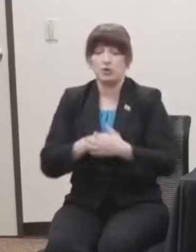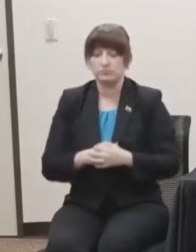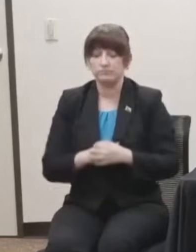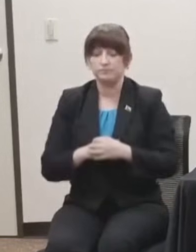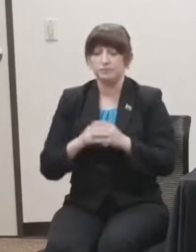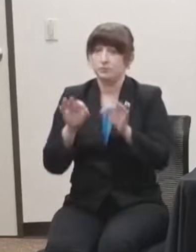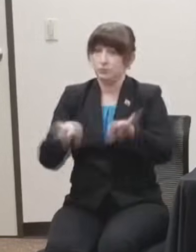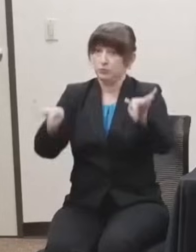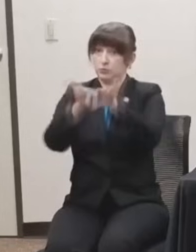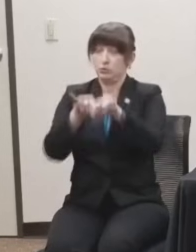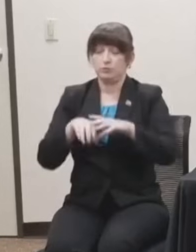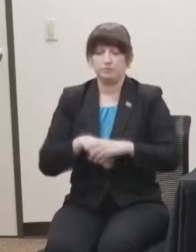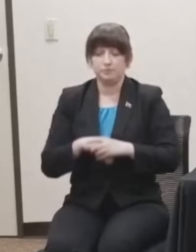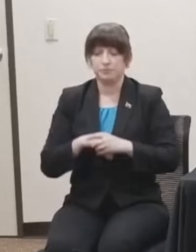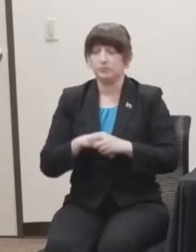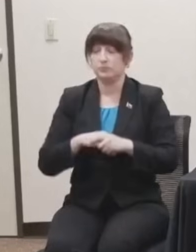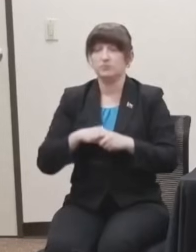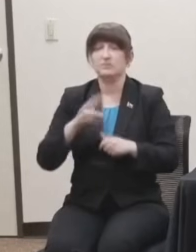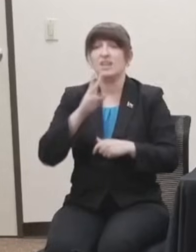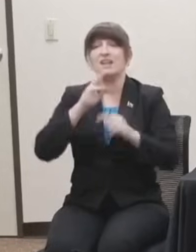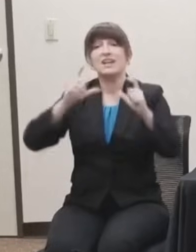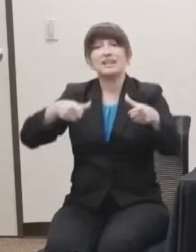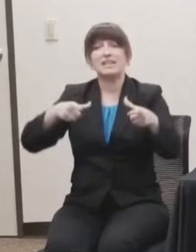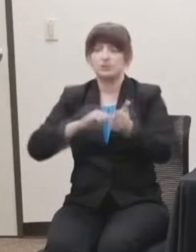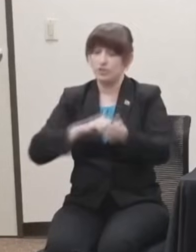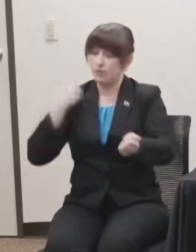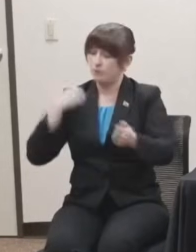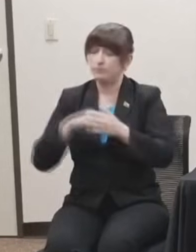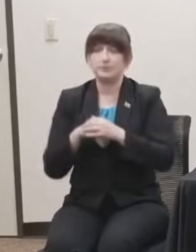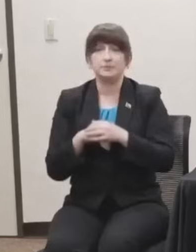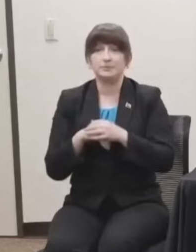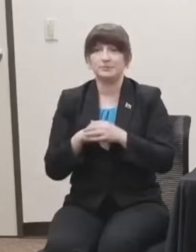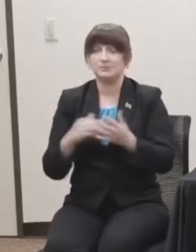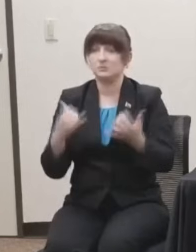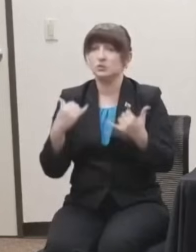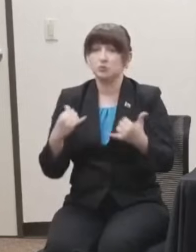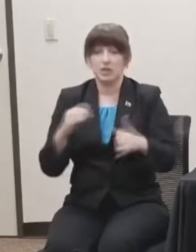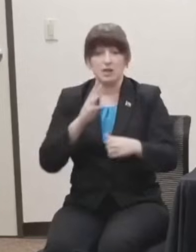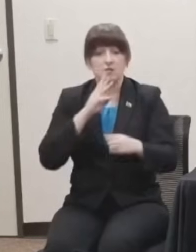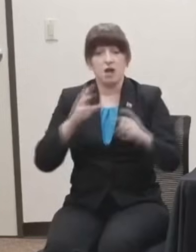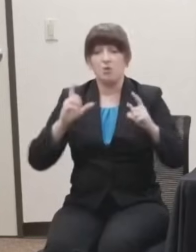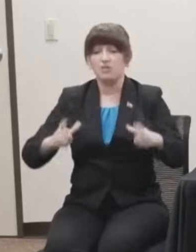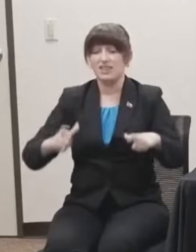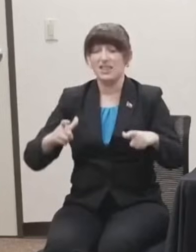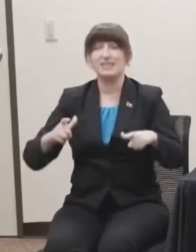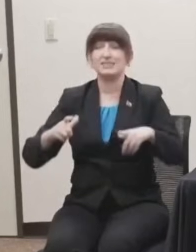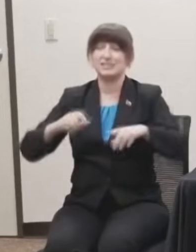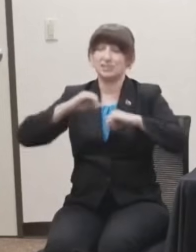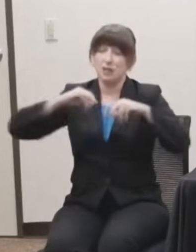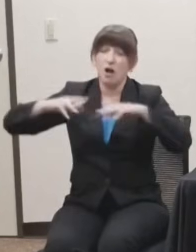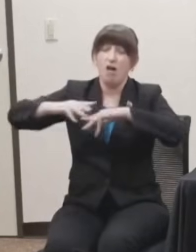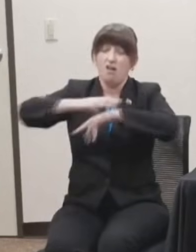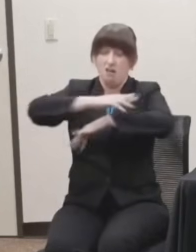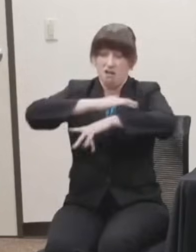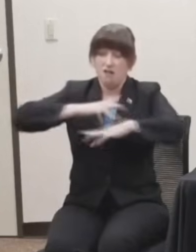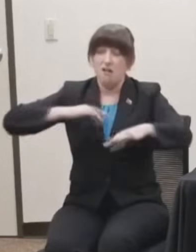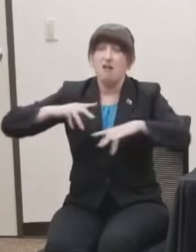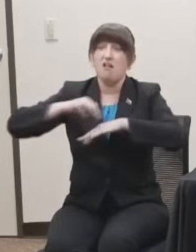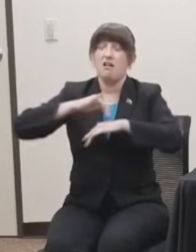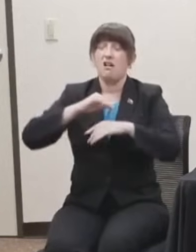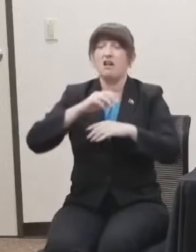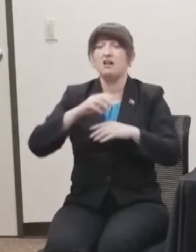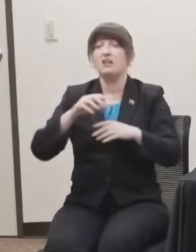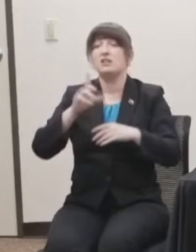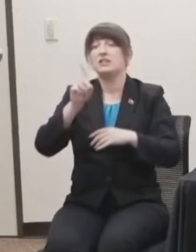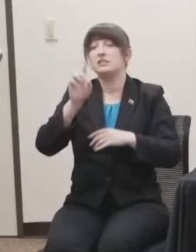rain, please stay off the lakes. High the lakes have a lot of debris right now. It's not safe to be boating. It's not safe to be out there. We'll let you know when it is,